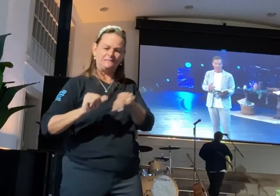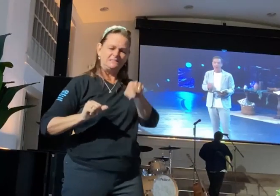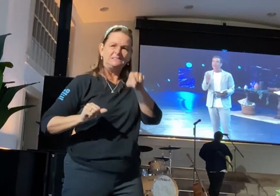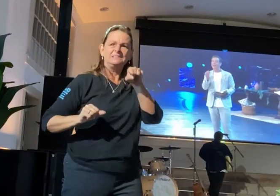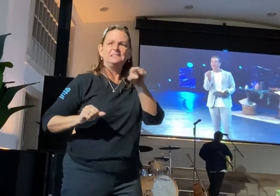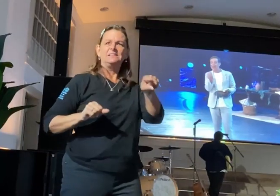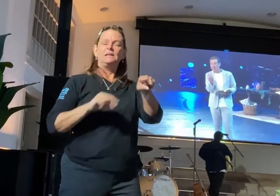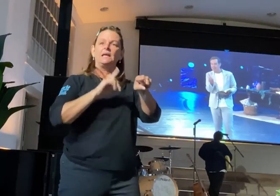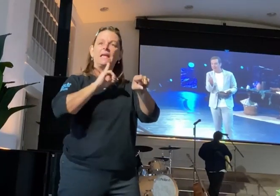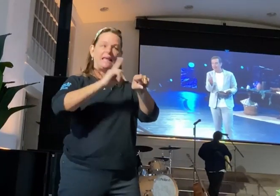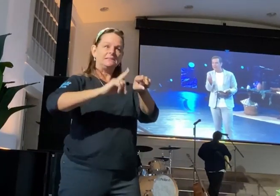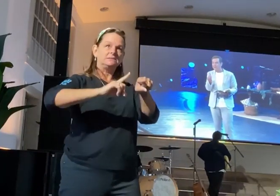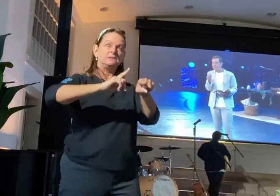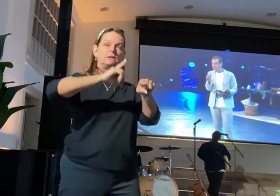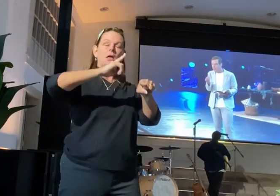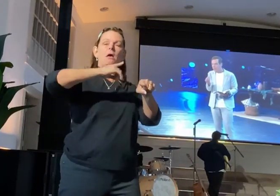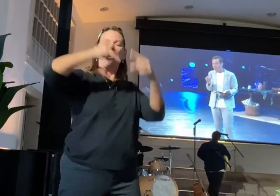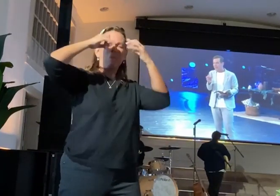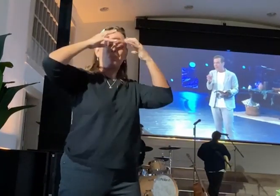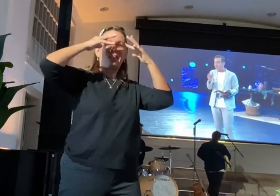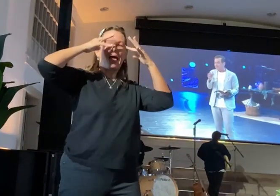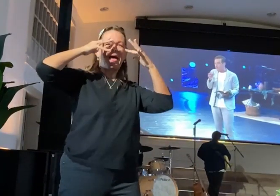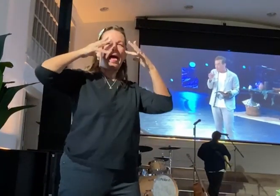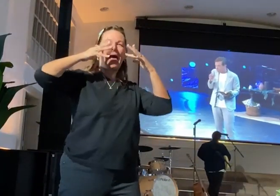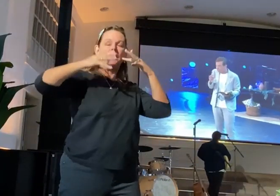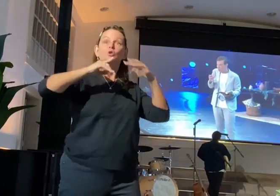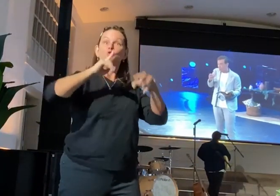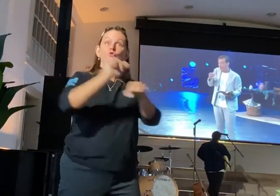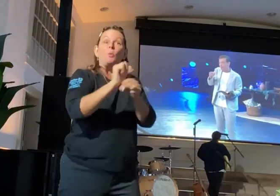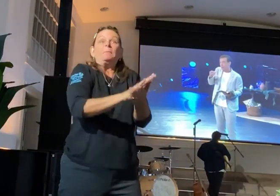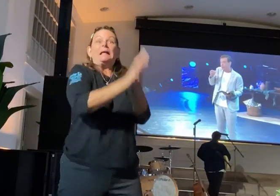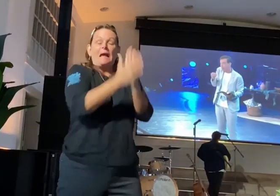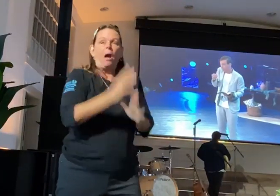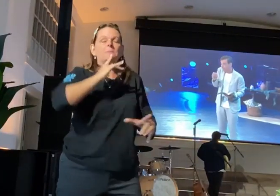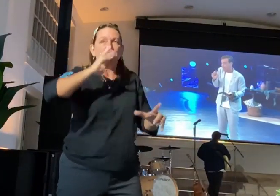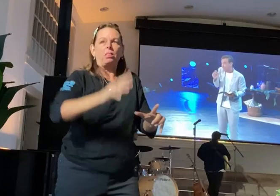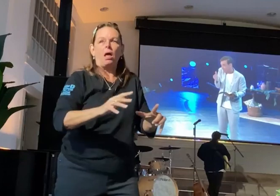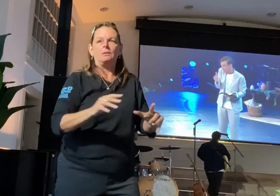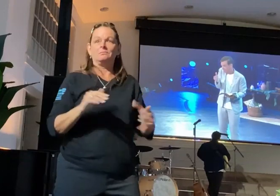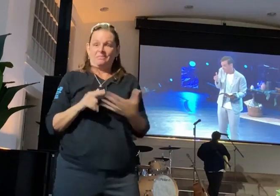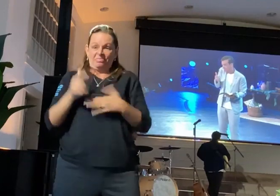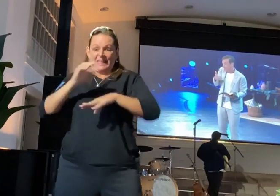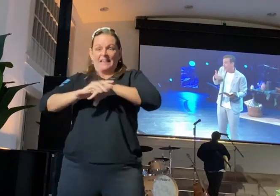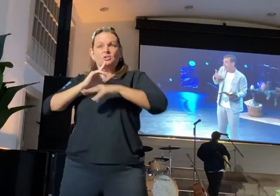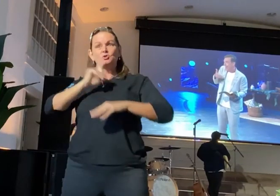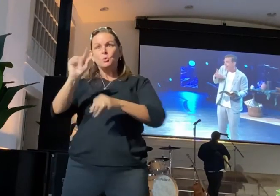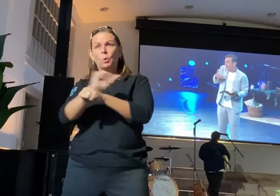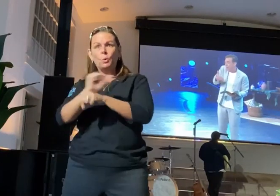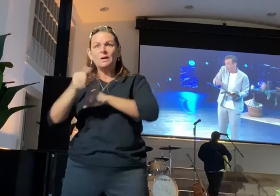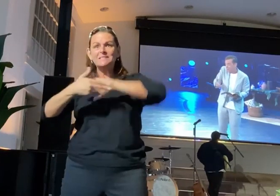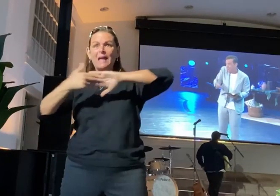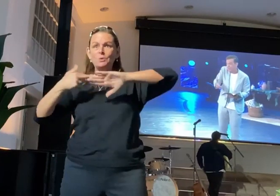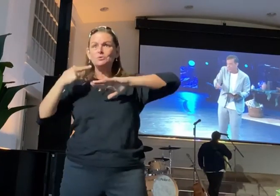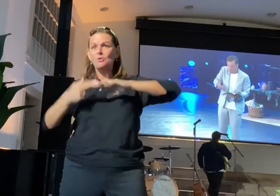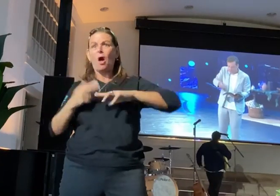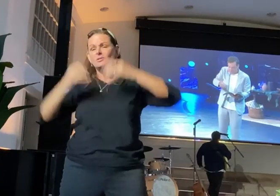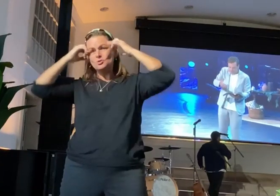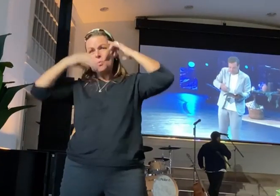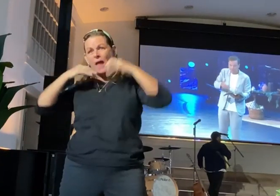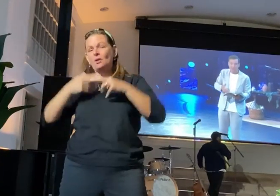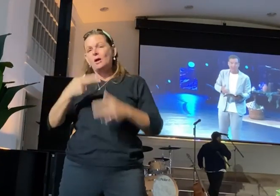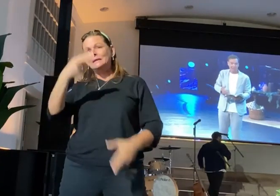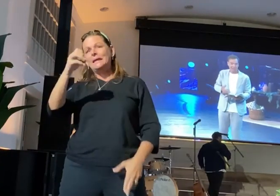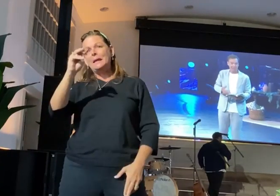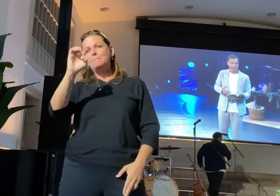hemophidrosis, where actually the capillaries in your sweat glands under such pressure will actually burst and mix with the sweat and force its way